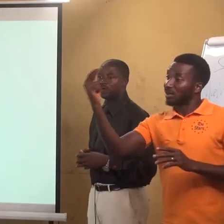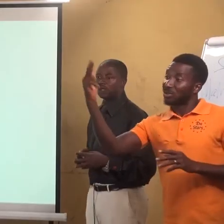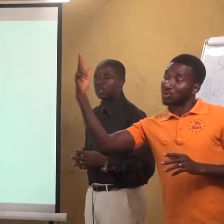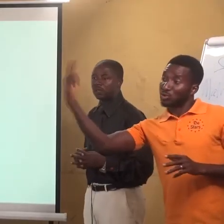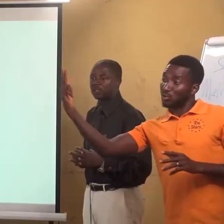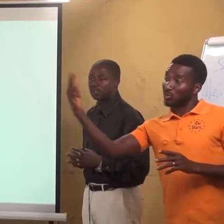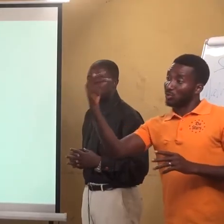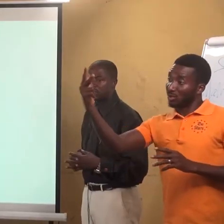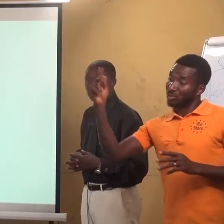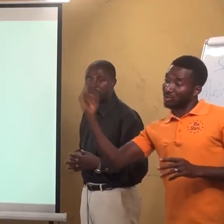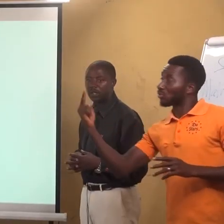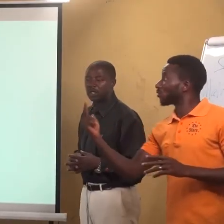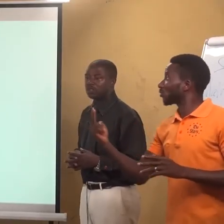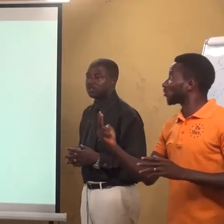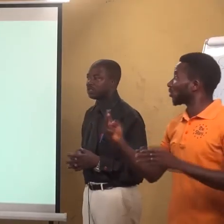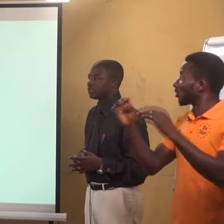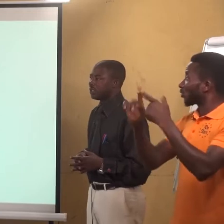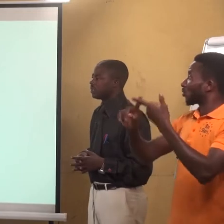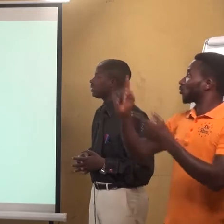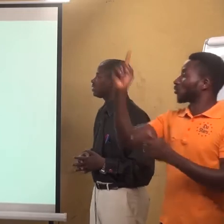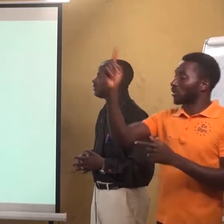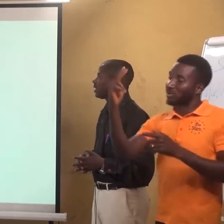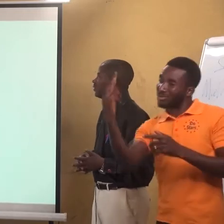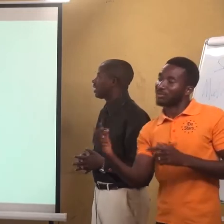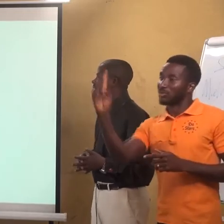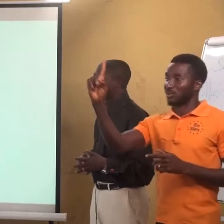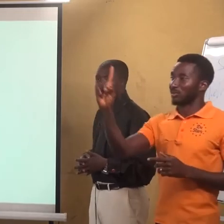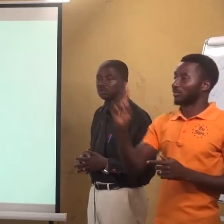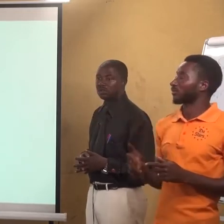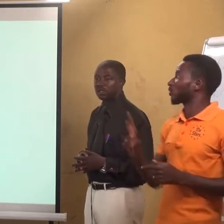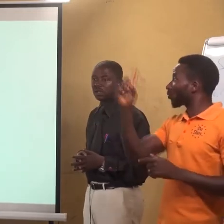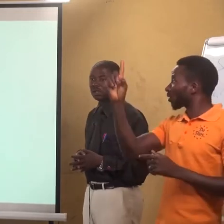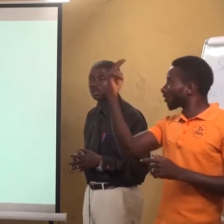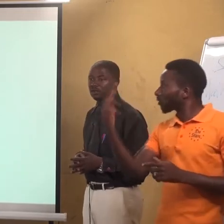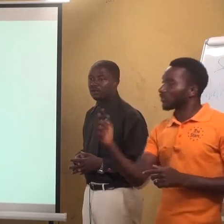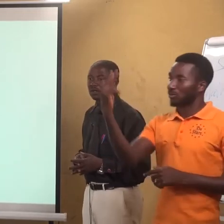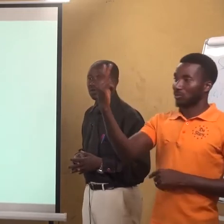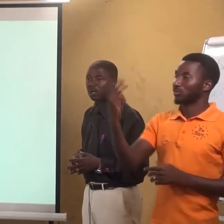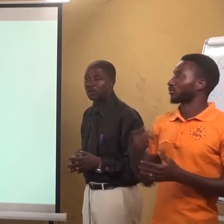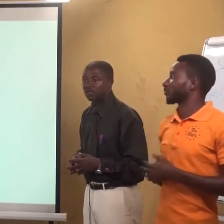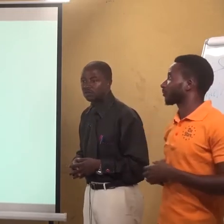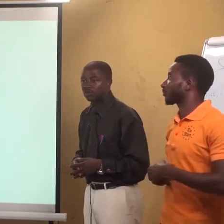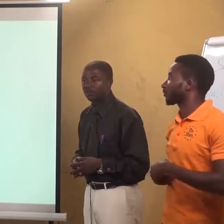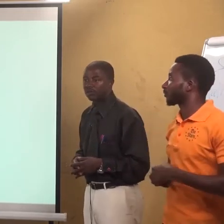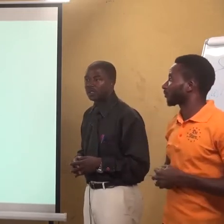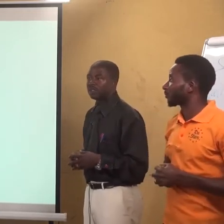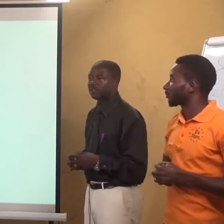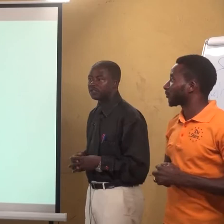while the first term is 32. So 16 divided by 32, the result is